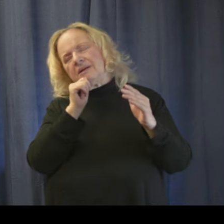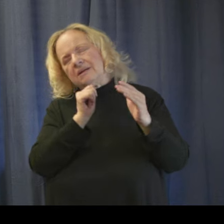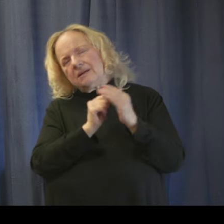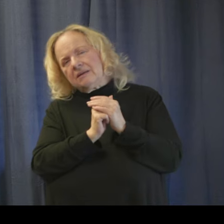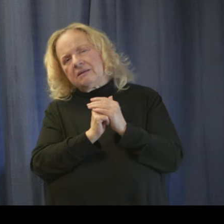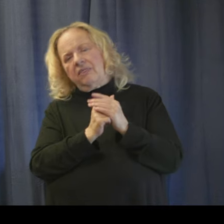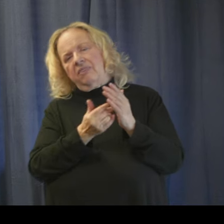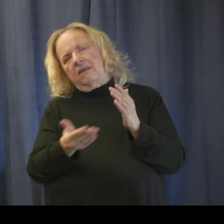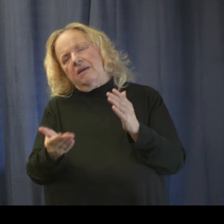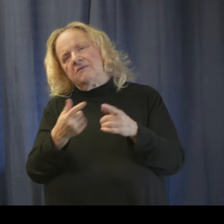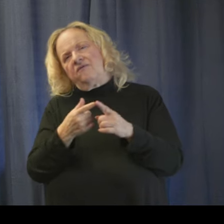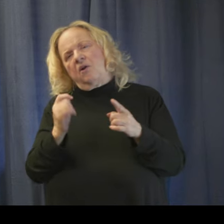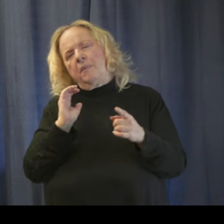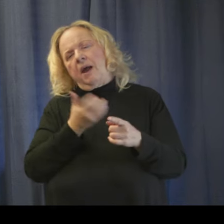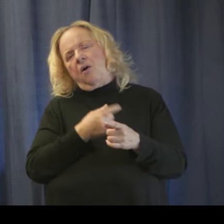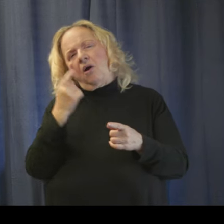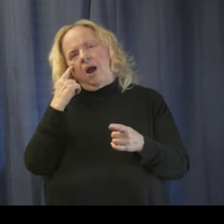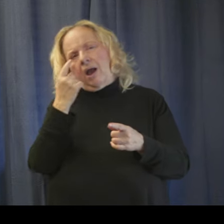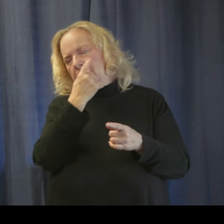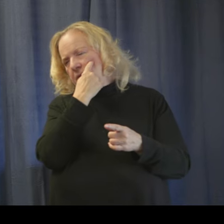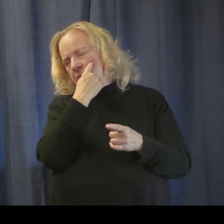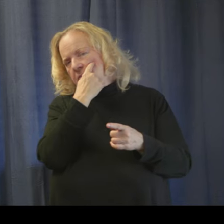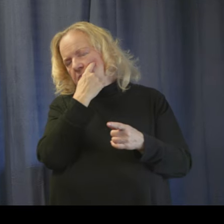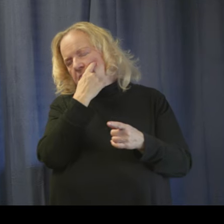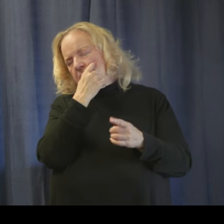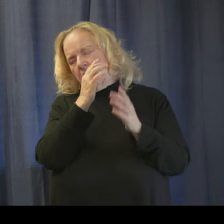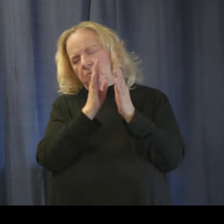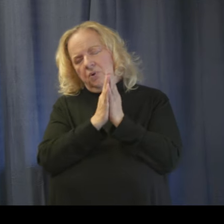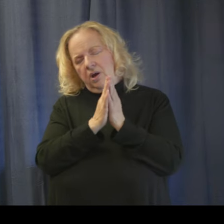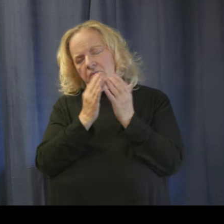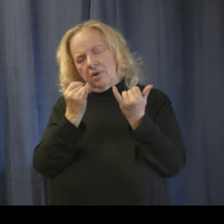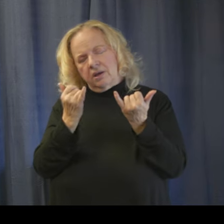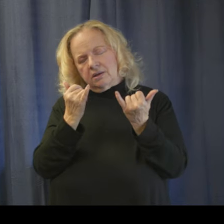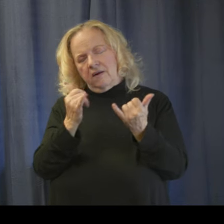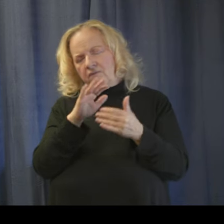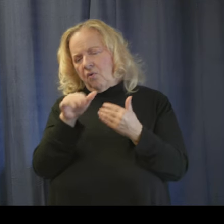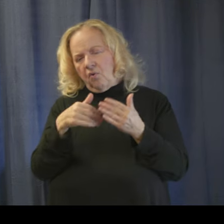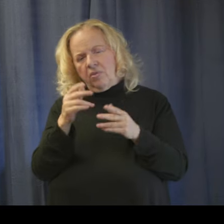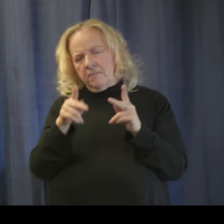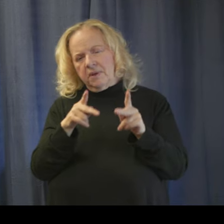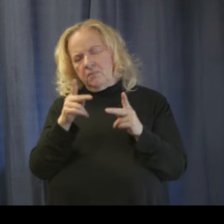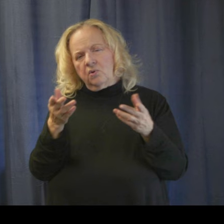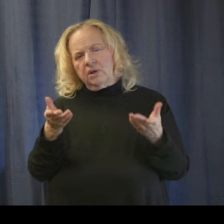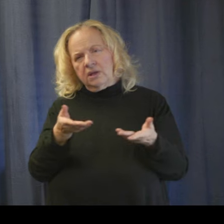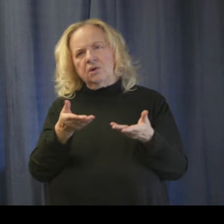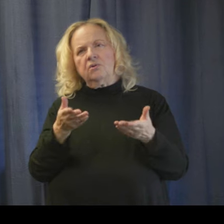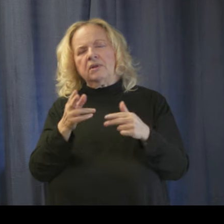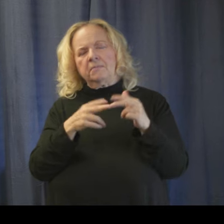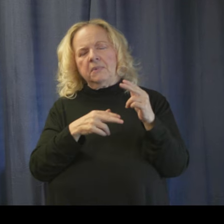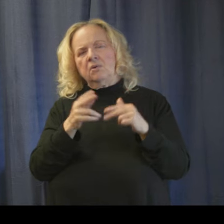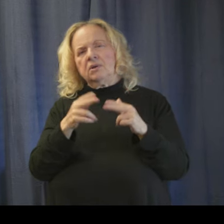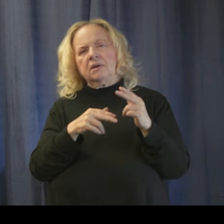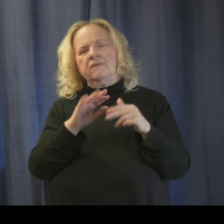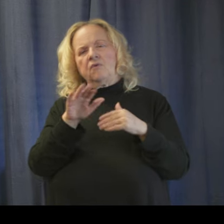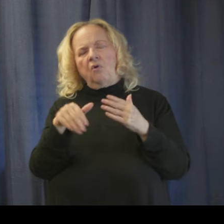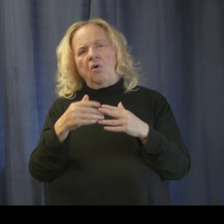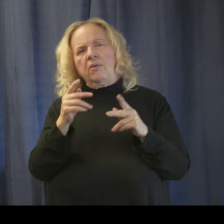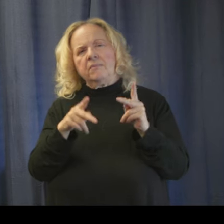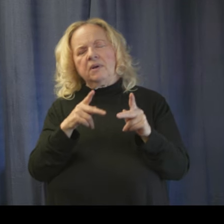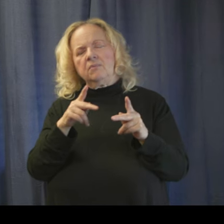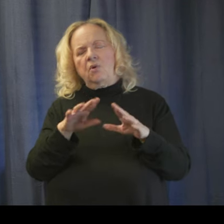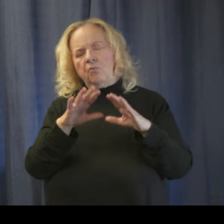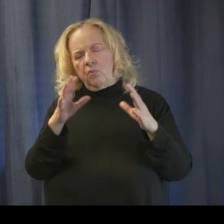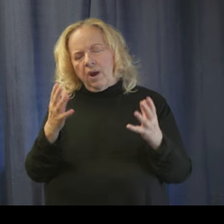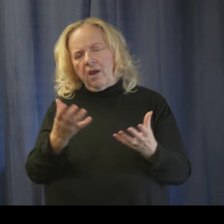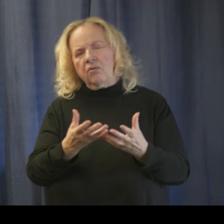hidden from our eyes. And Father, I just pray right now for all of those that are here in this building and for all of